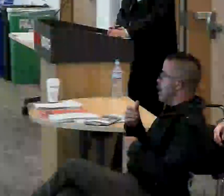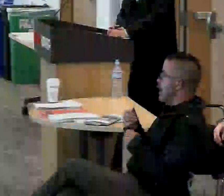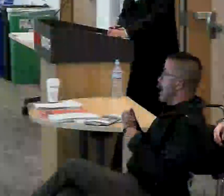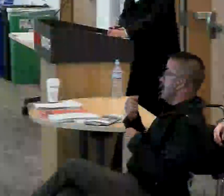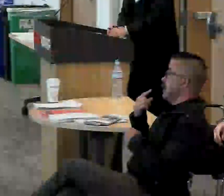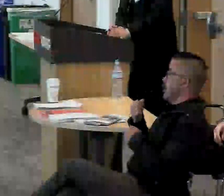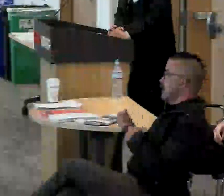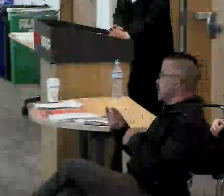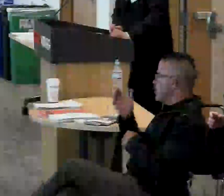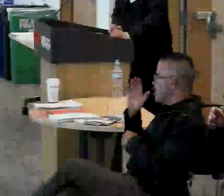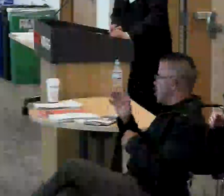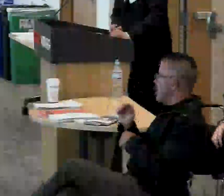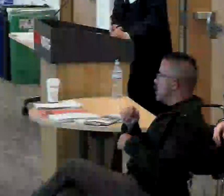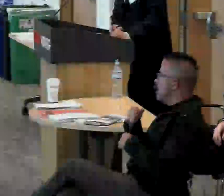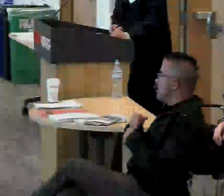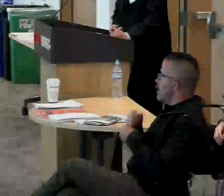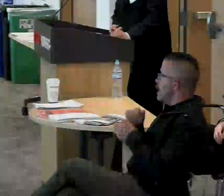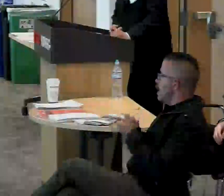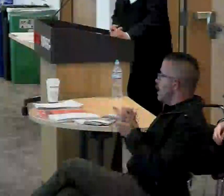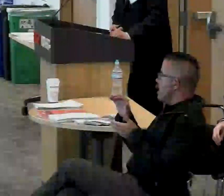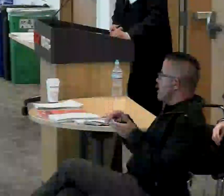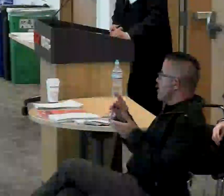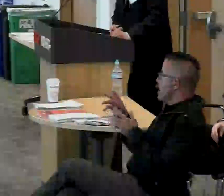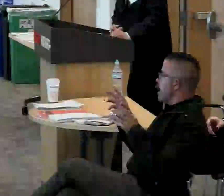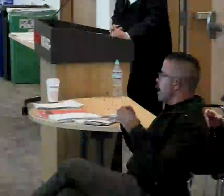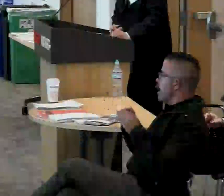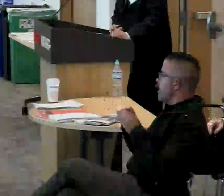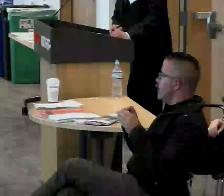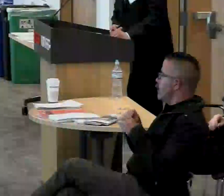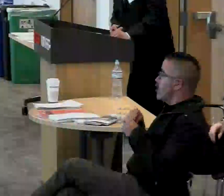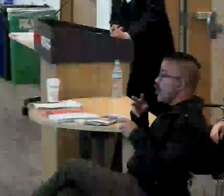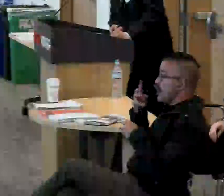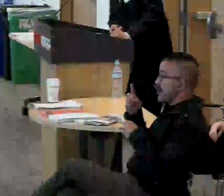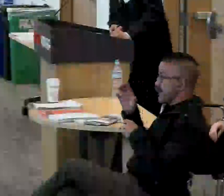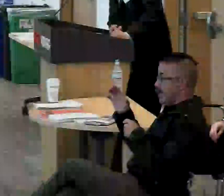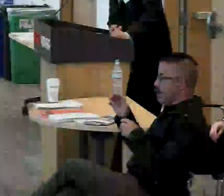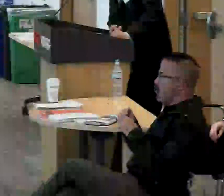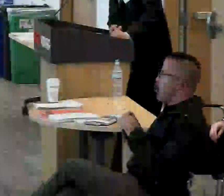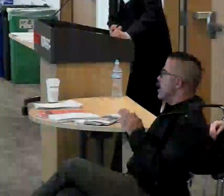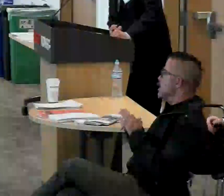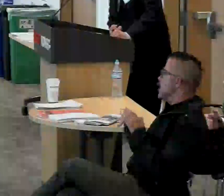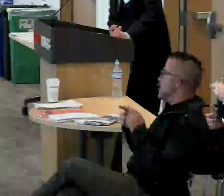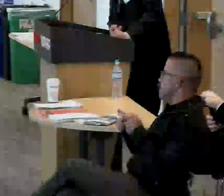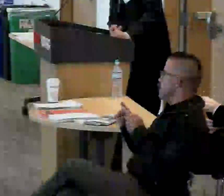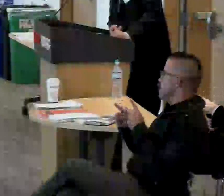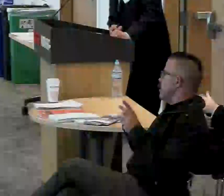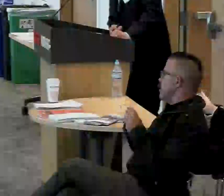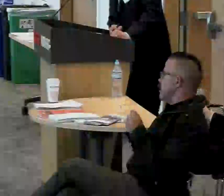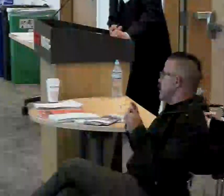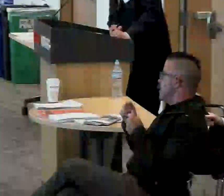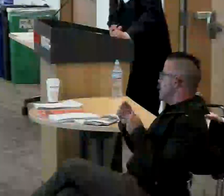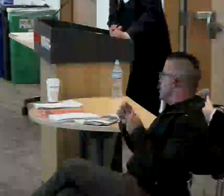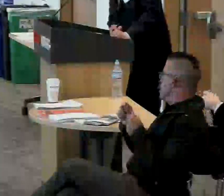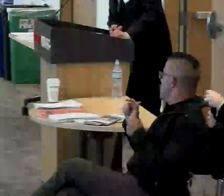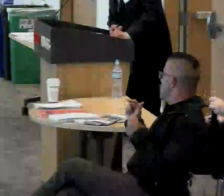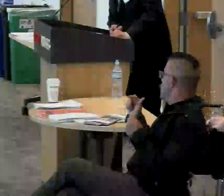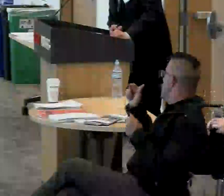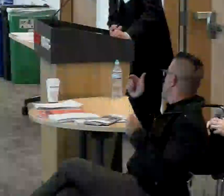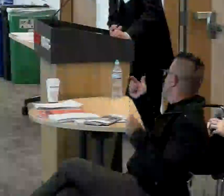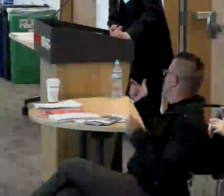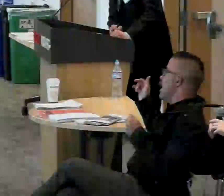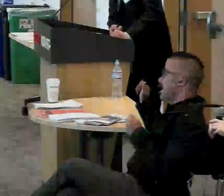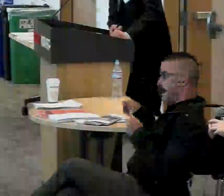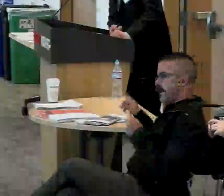in DC more accessible to and inclusive of folks with disabilities. But that's a great suggestion. They do great work. That's where I met Tom in person last